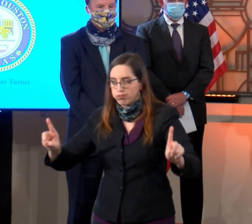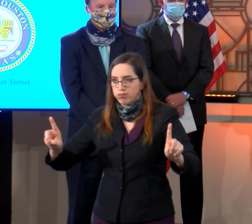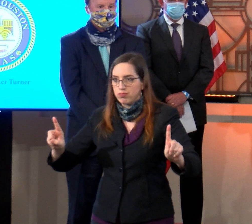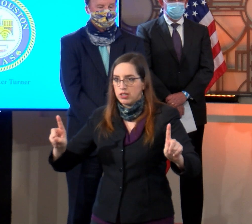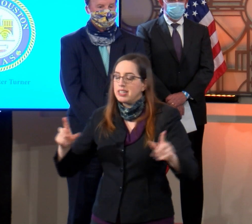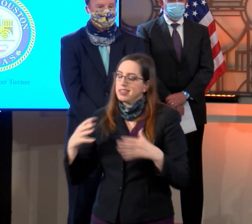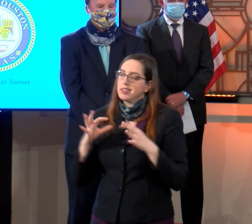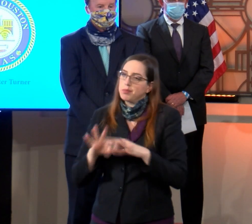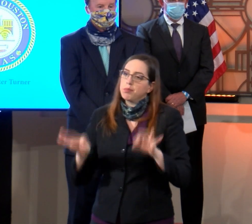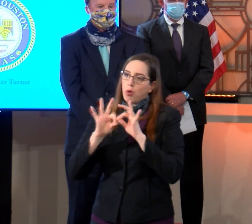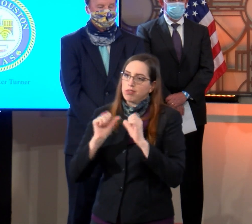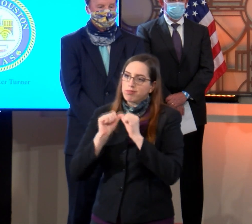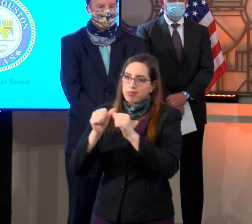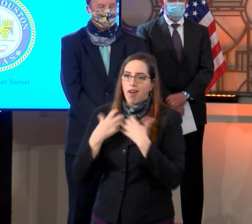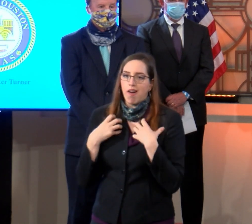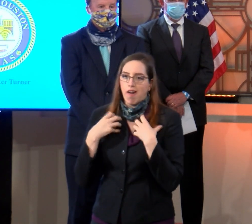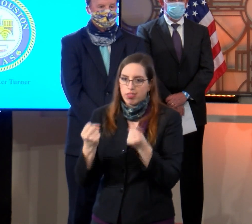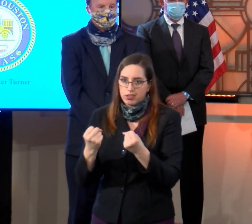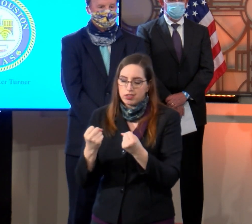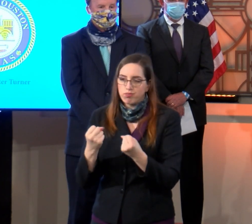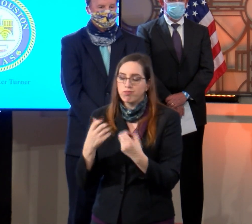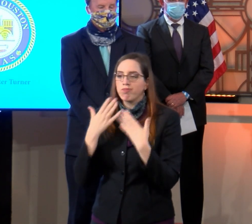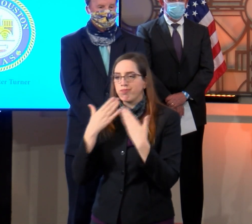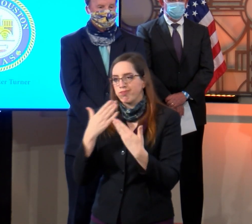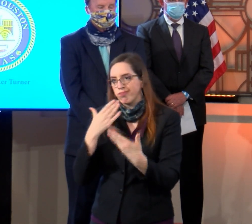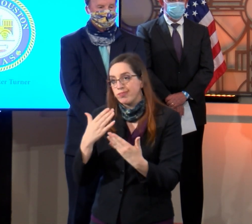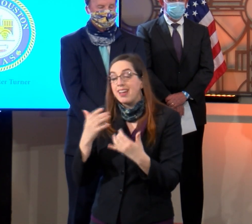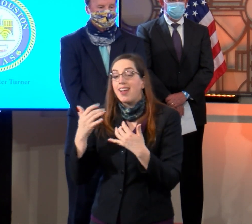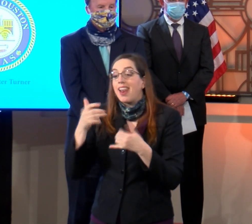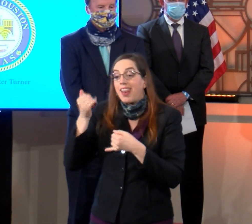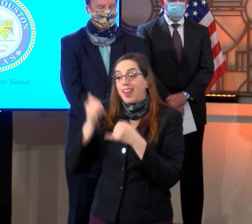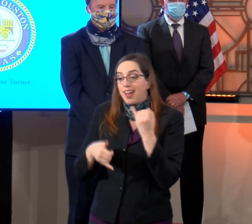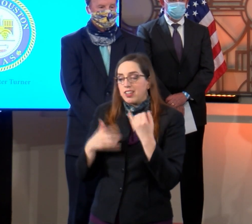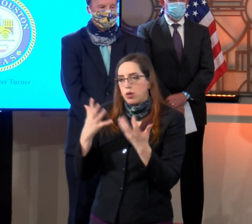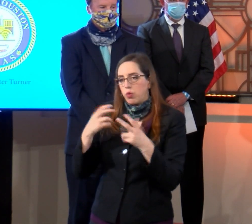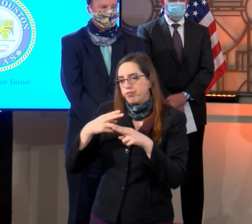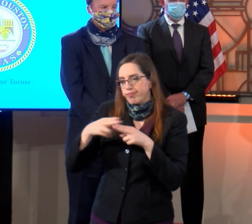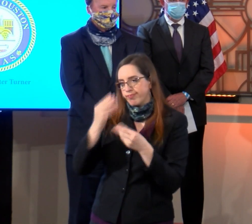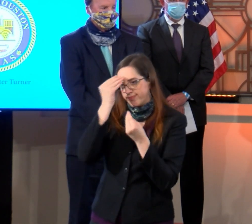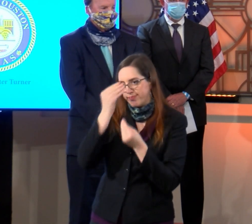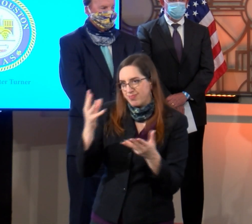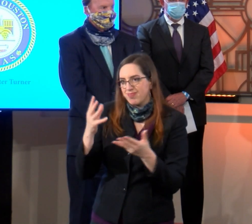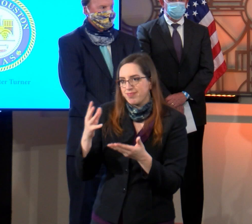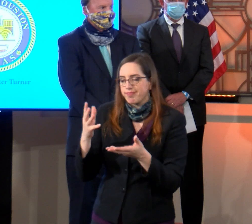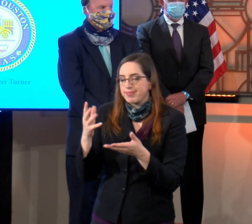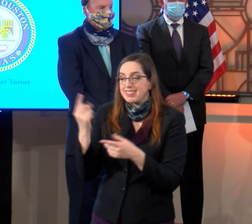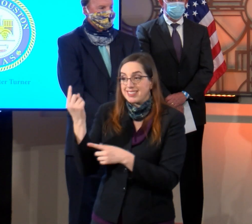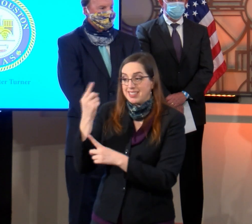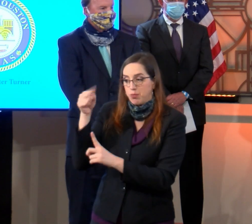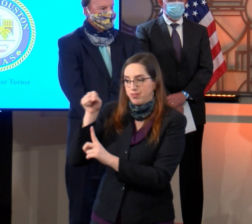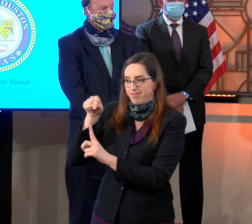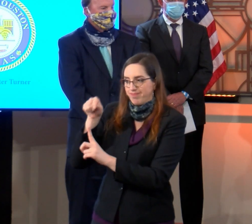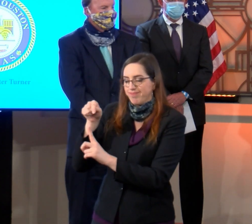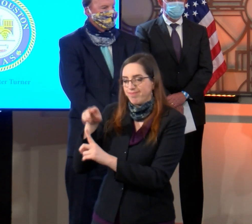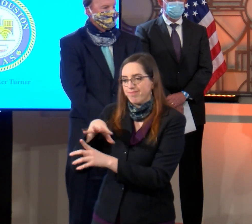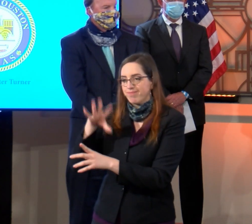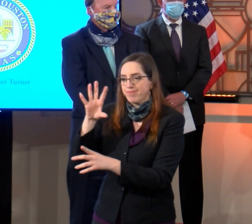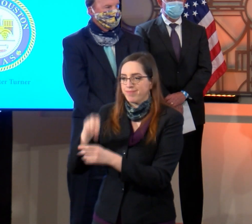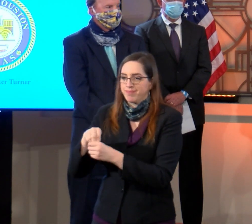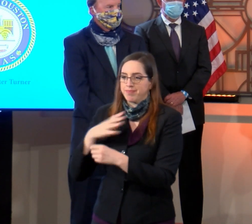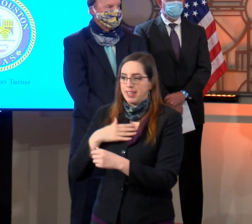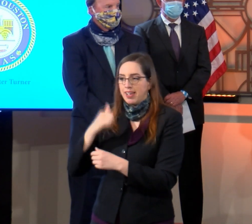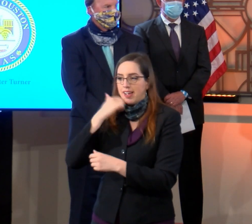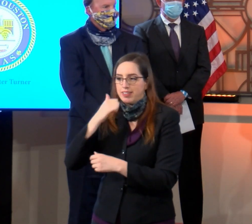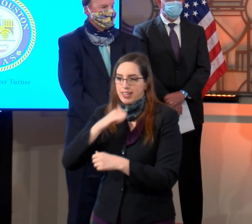remain healthy. And I want to end today by briefly acknowledging the passing of someone who was a part of my